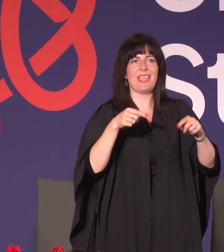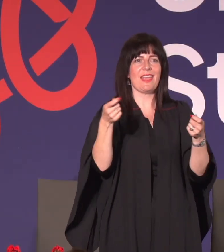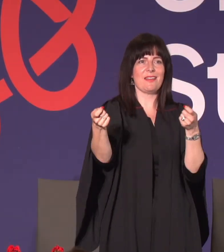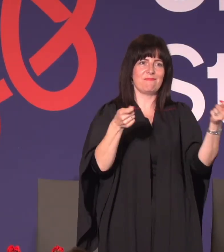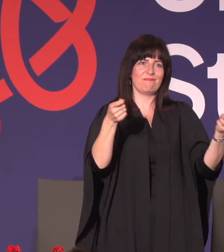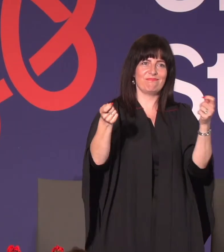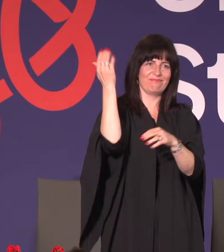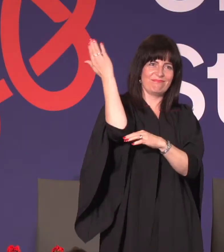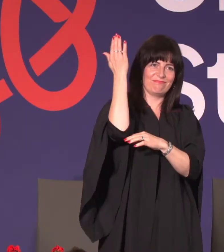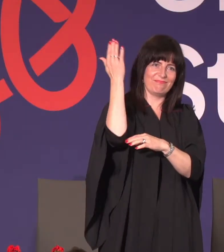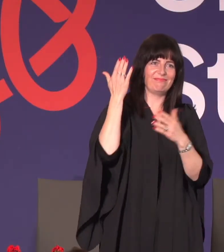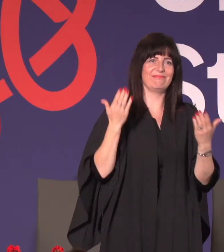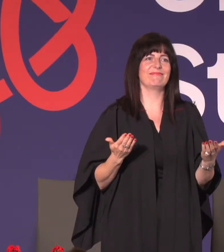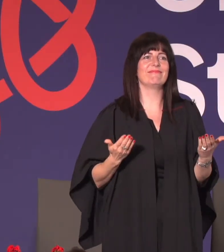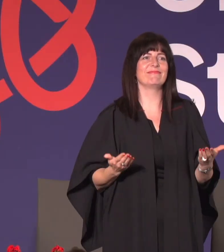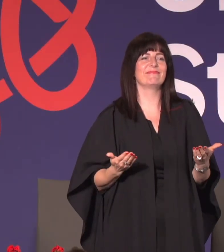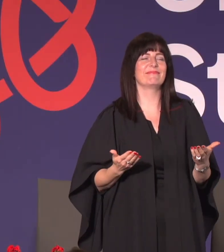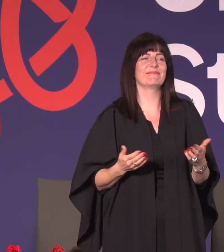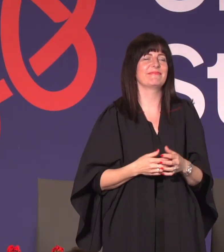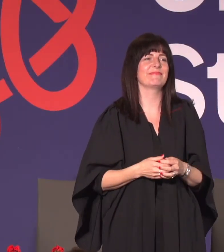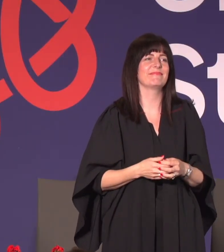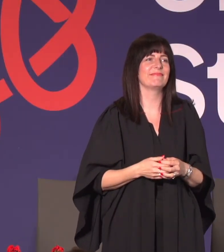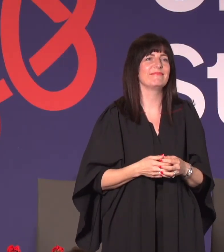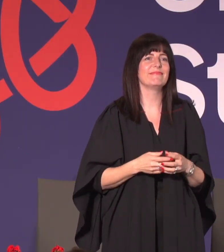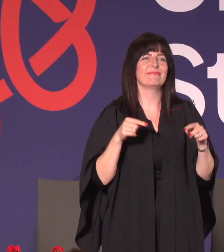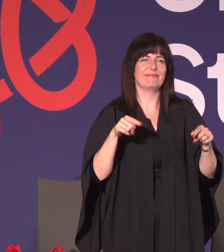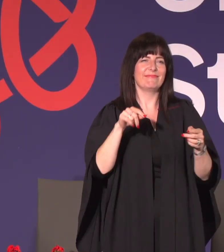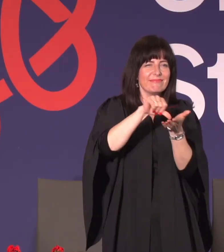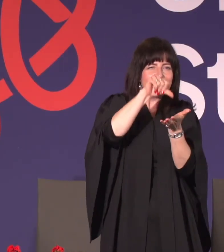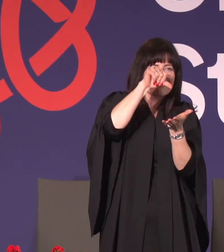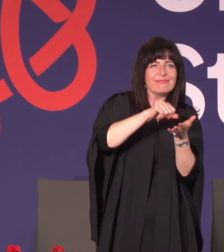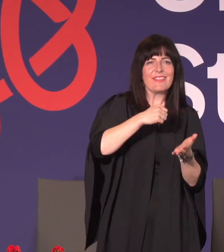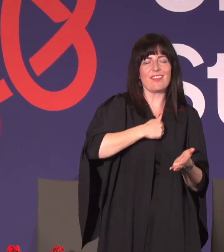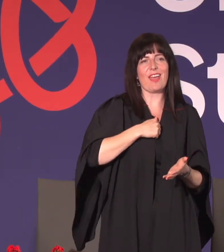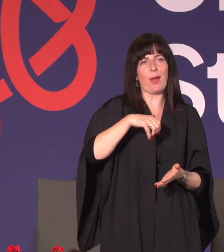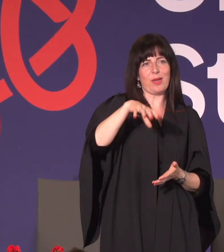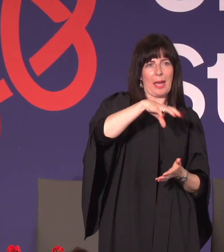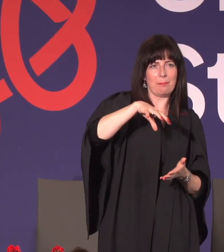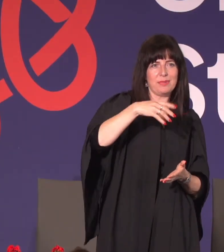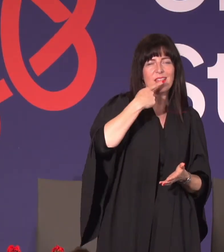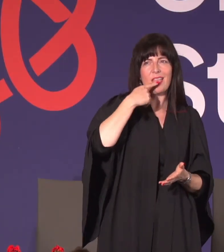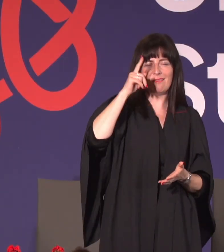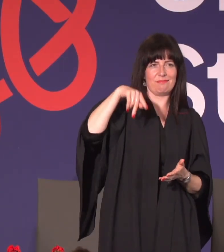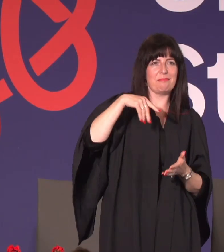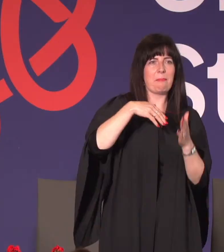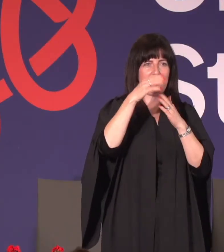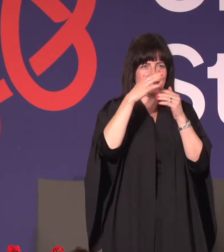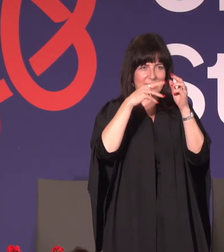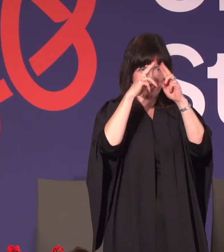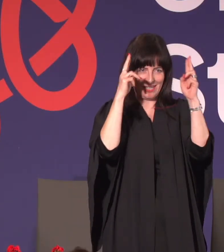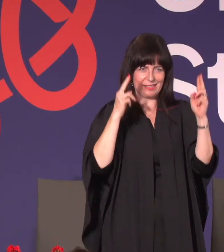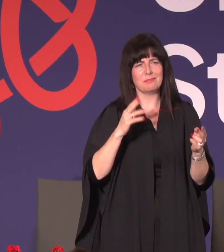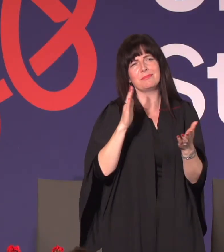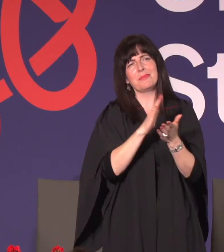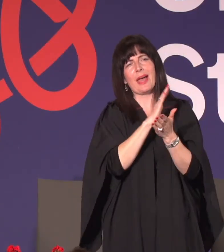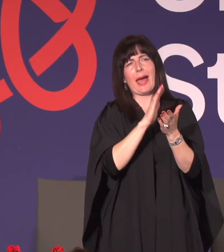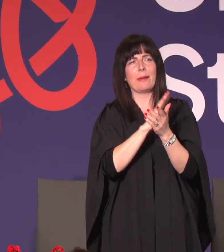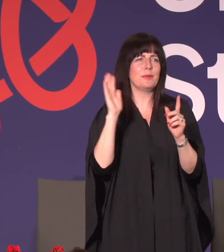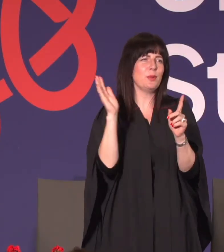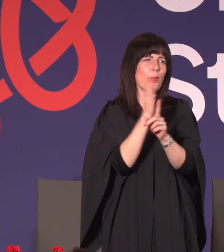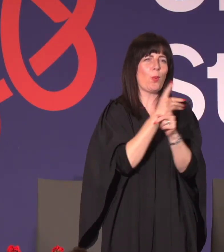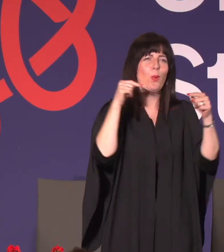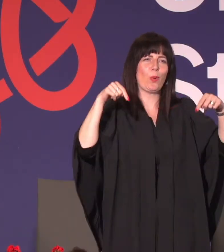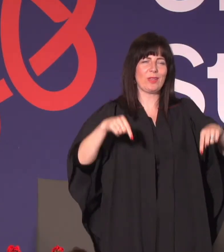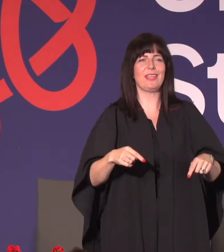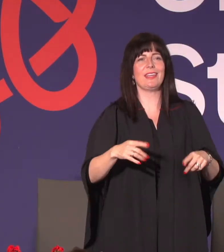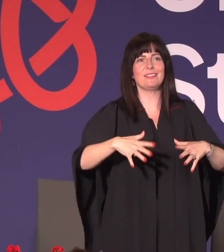Ceremony today. You're in the heart of our campus in our flagship building, and we are delighted to have you all here with us to